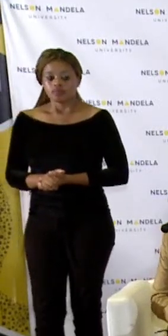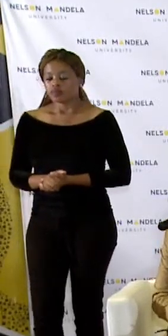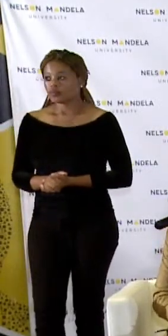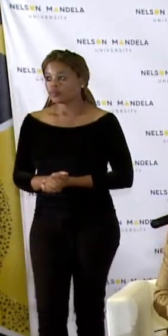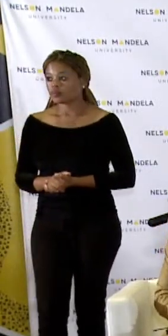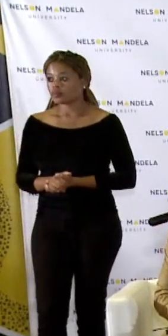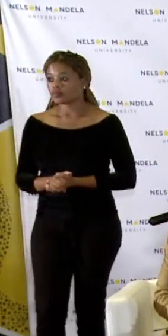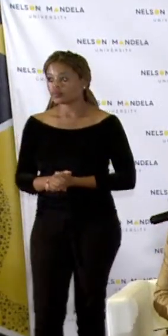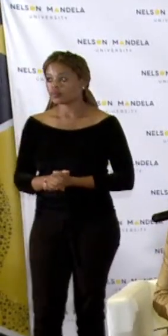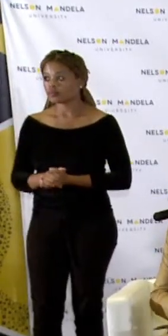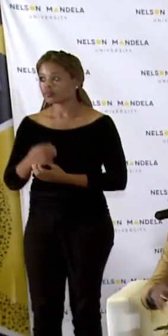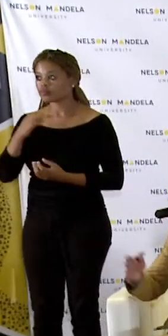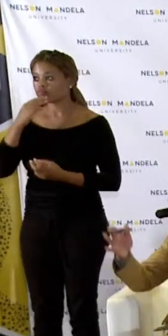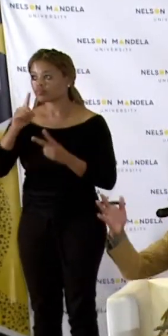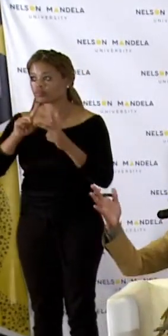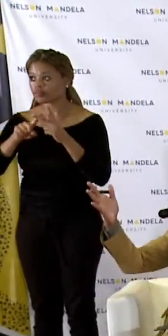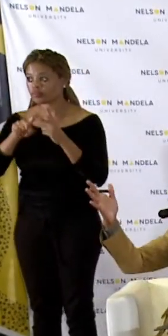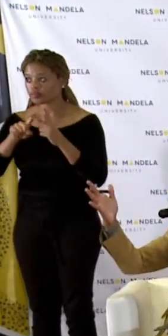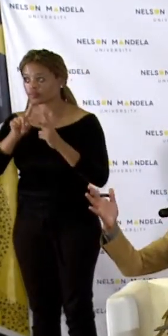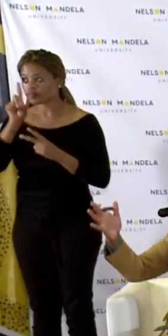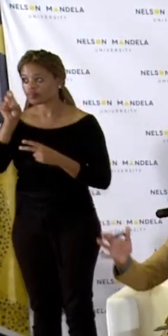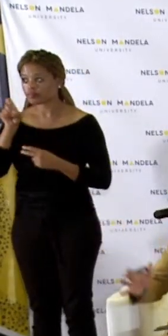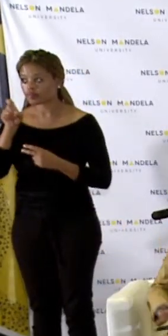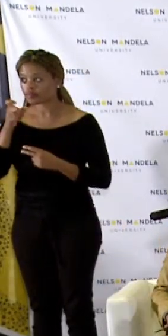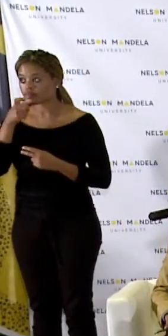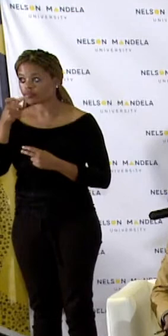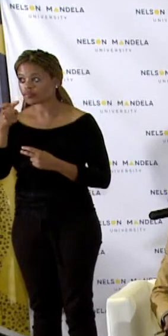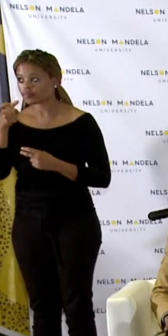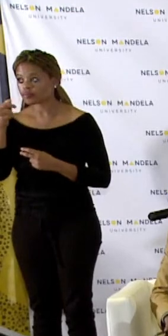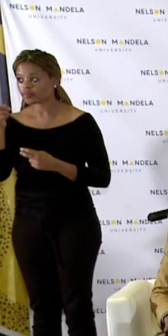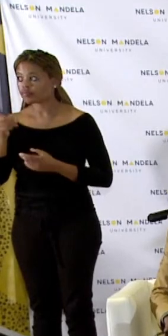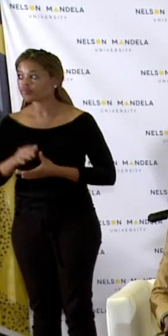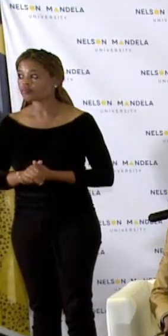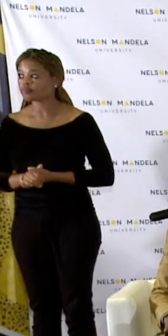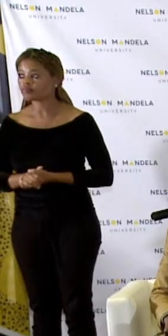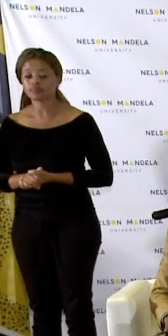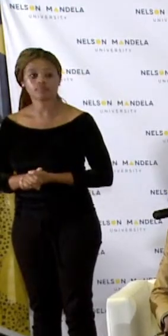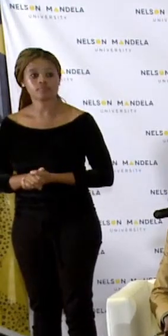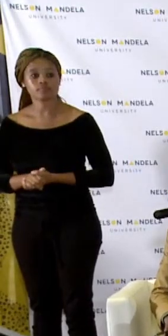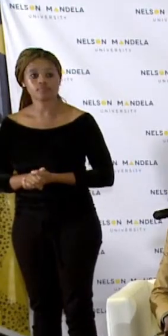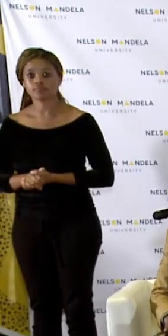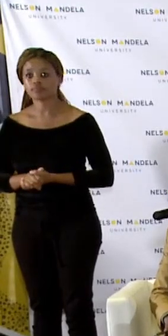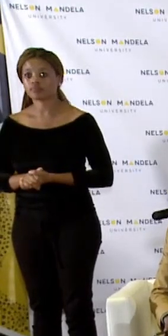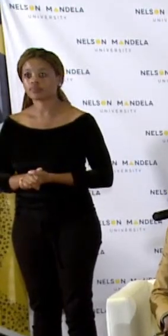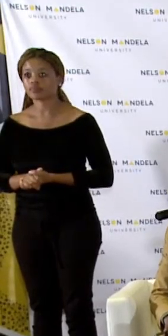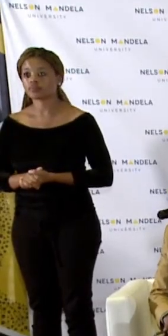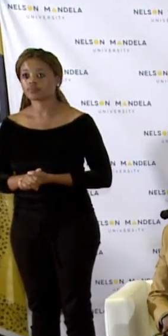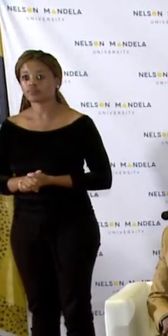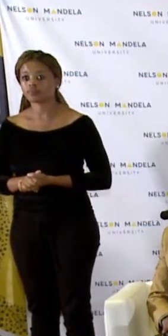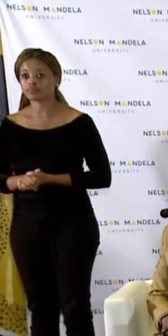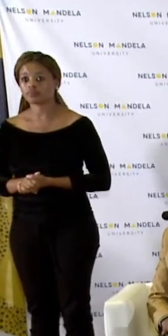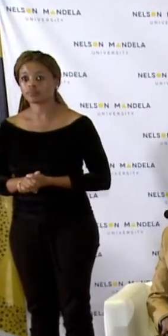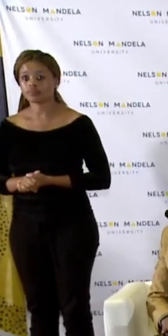So what's our second question comment? Okay, we're just waiting for Over Mike. here.